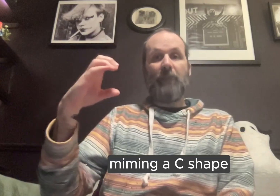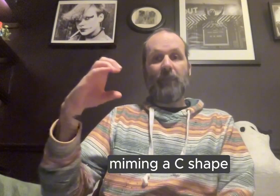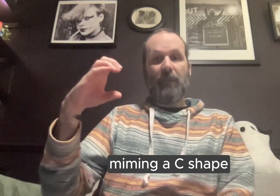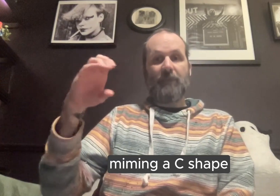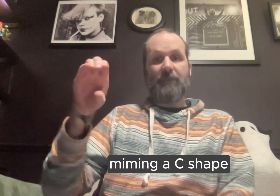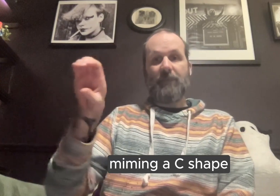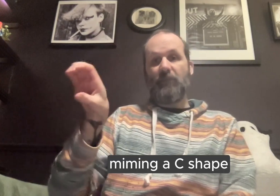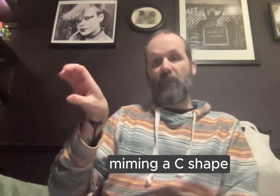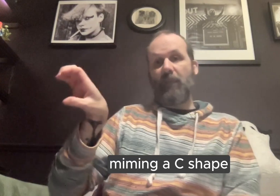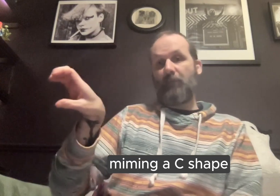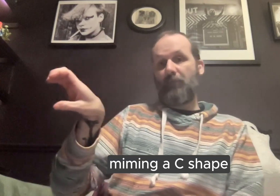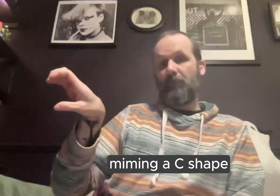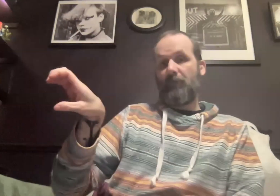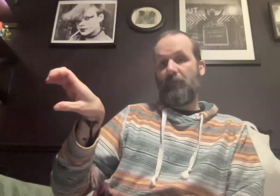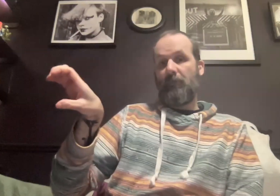miming a C shape.